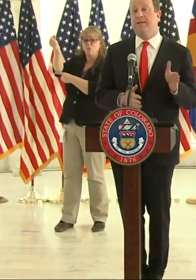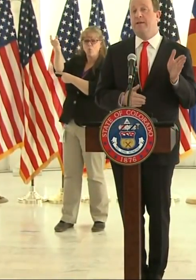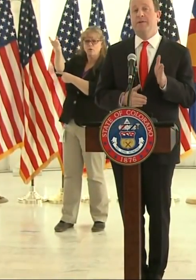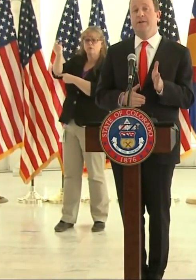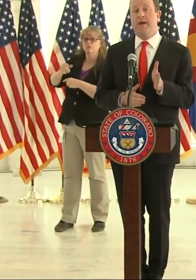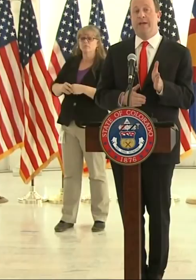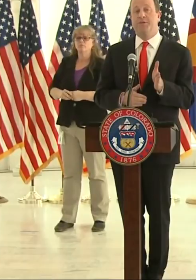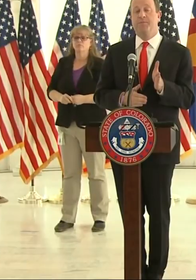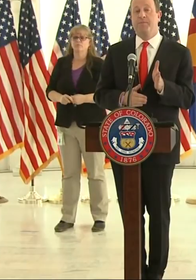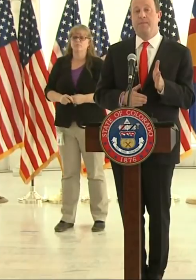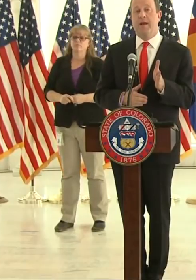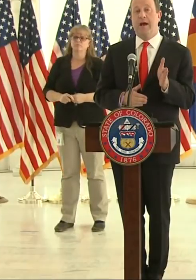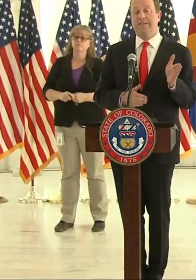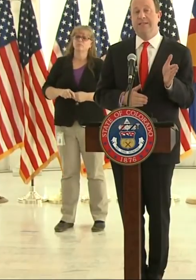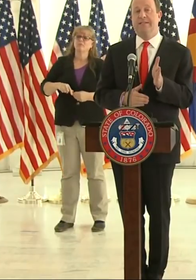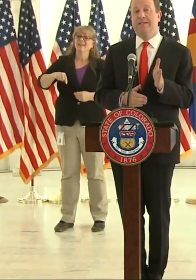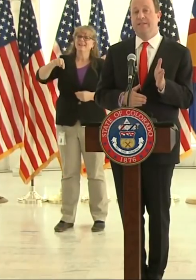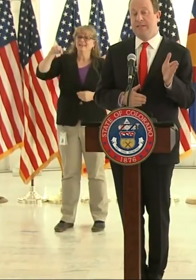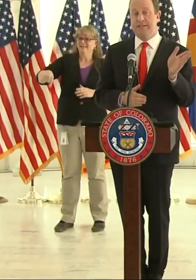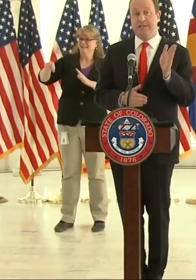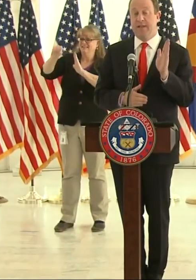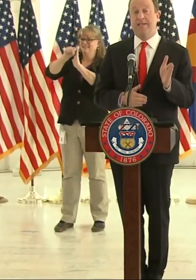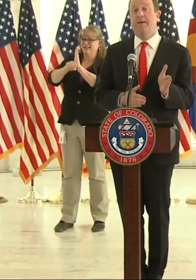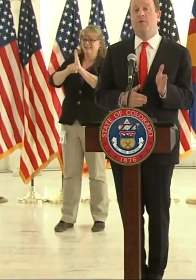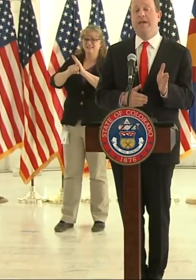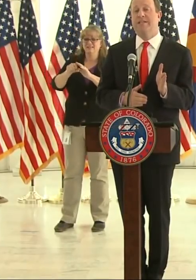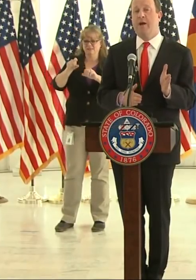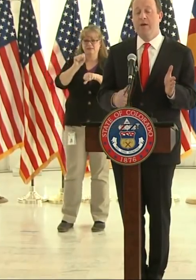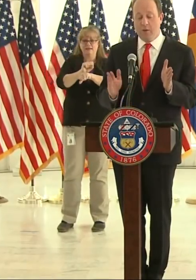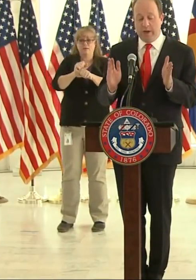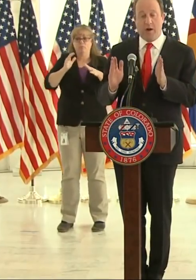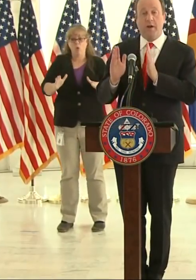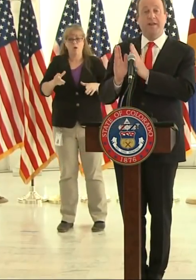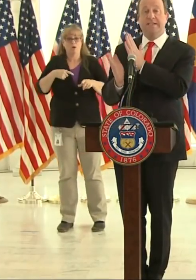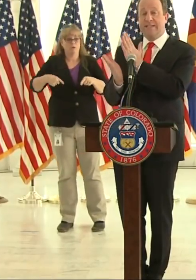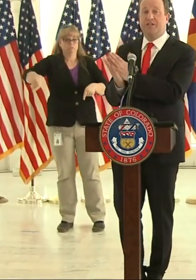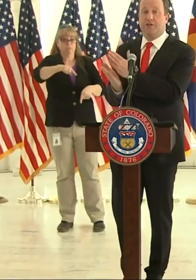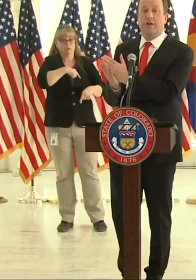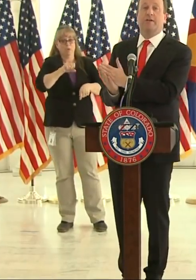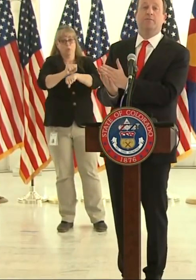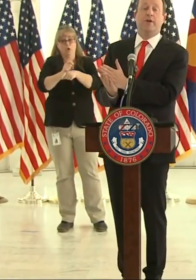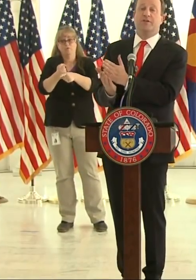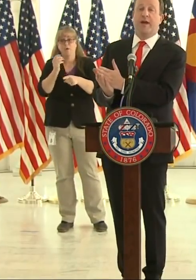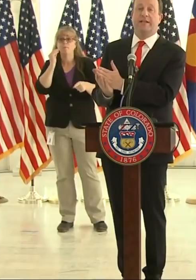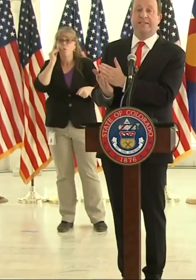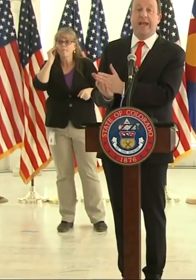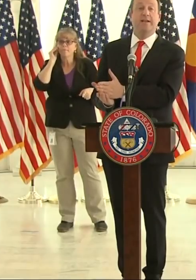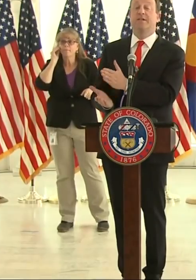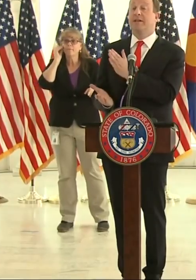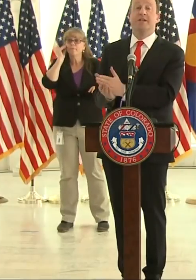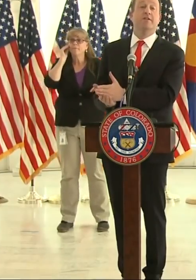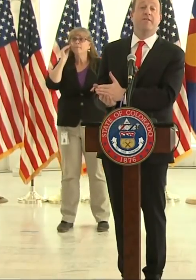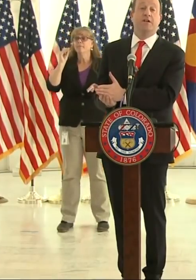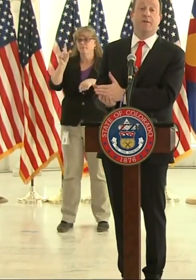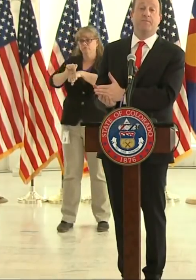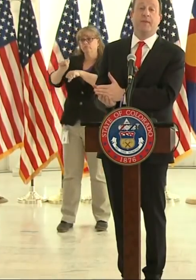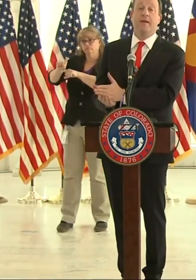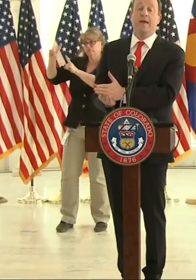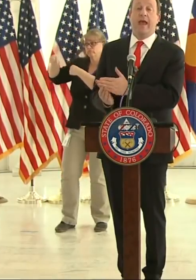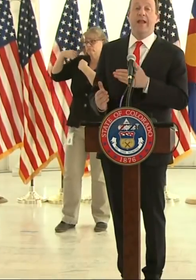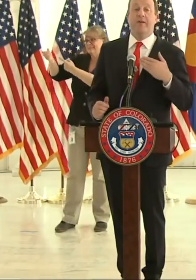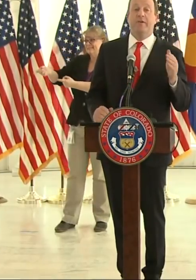80% telecommuting range since the last couple of weeks. Now, we are one of these essential, critical employers, right? The state is going to continue to